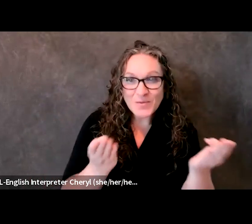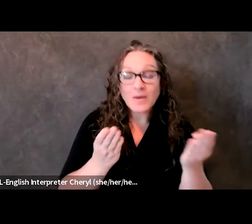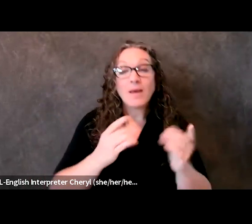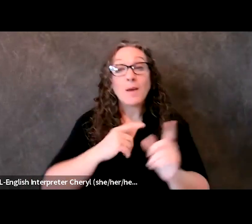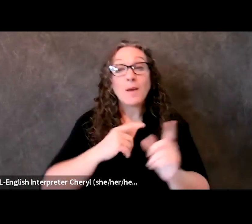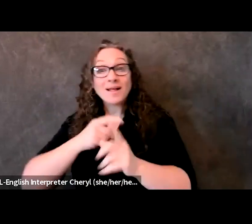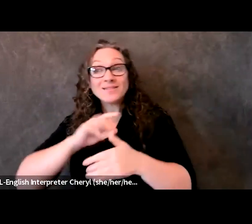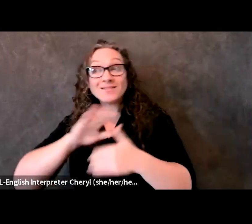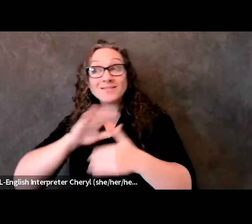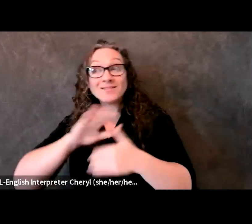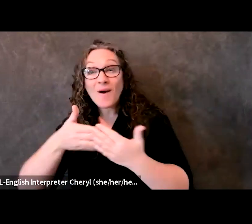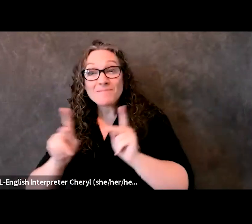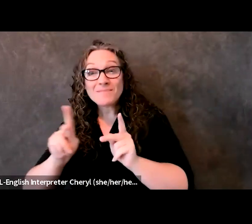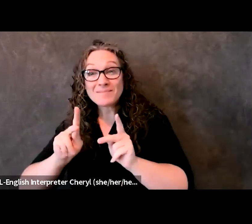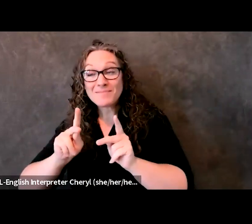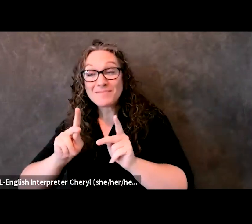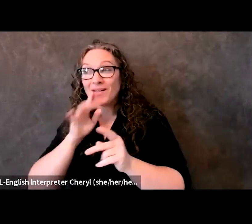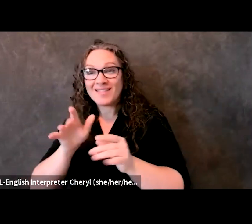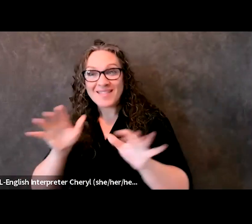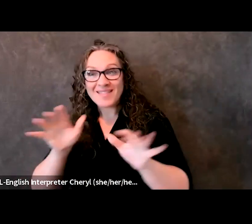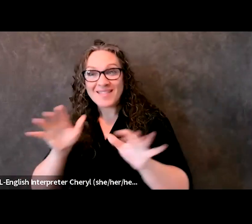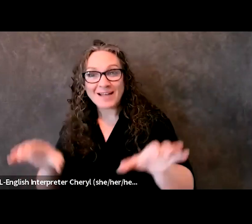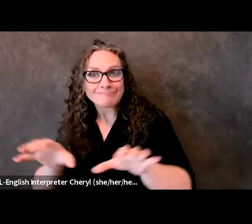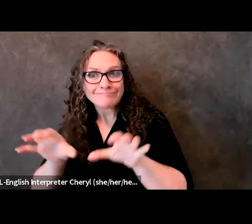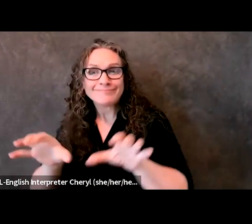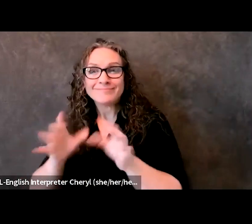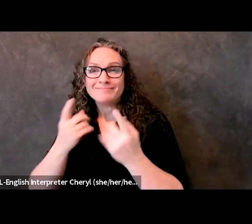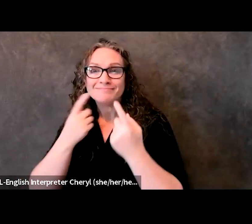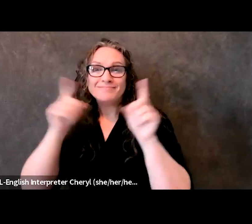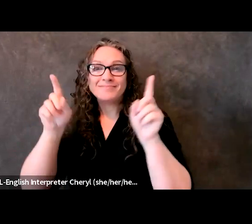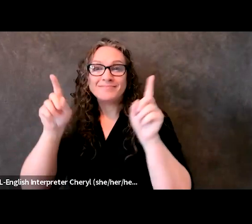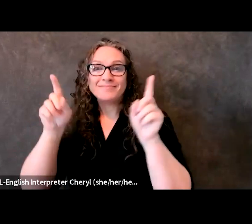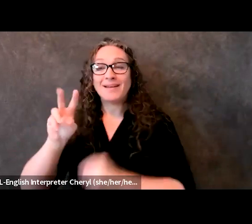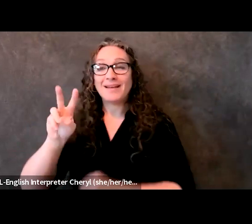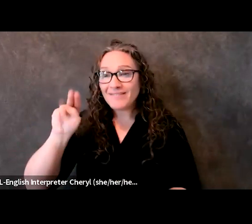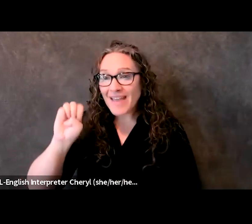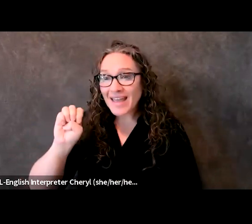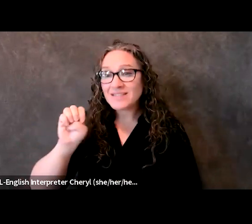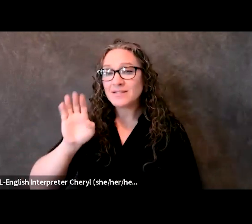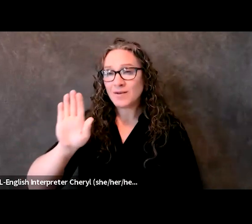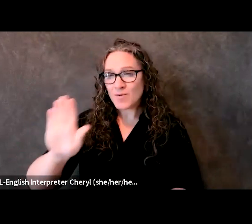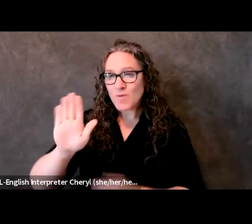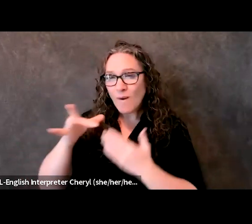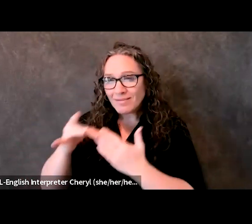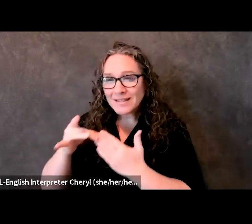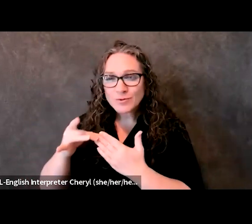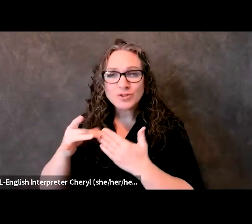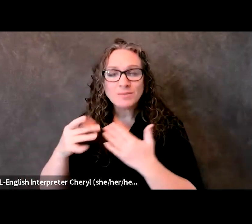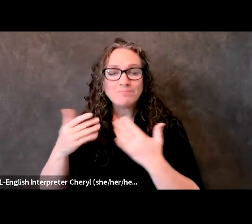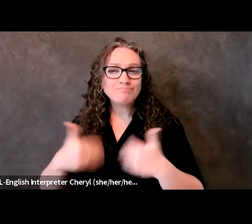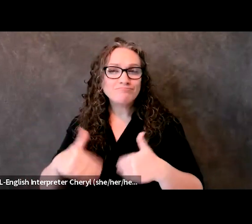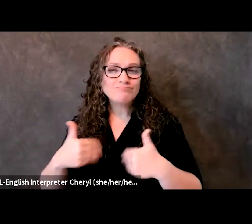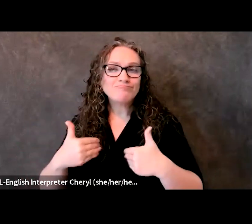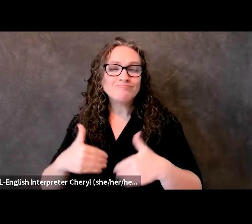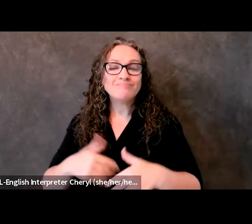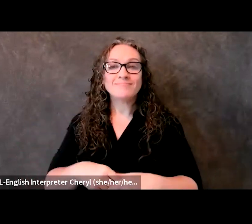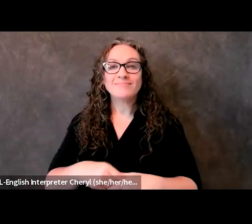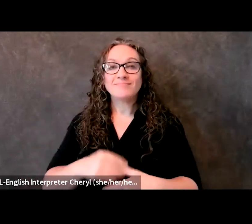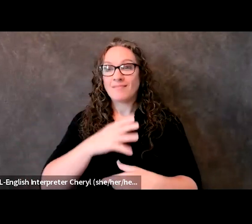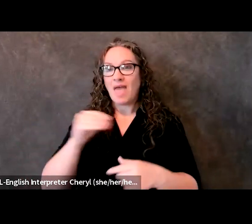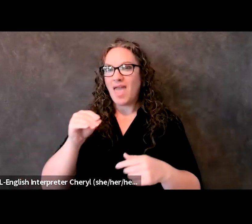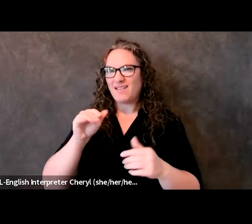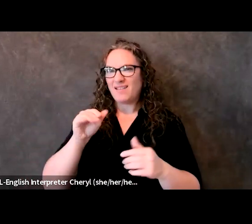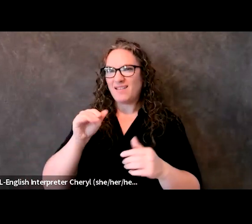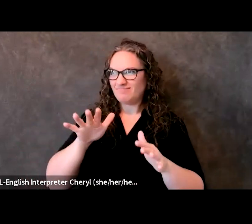scenes that made this work, the sponsors, Vance, you and your leadership, and the rest